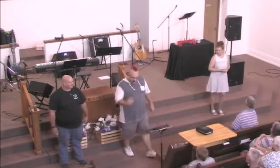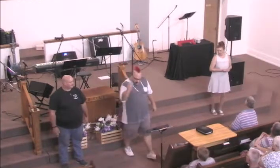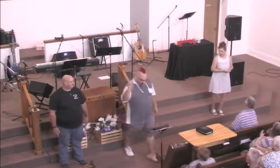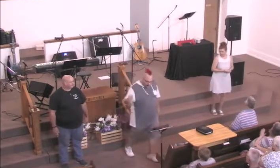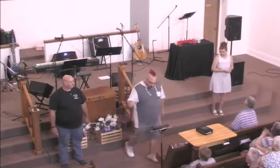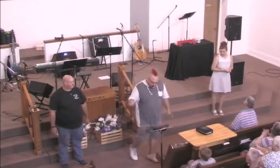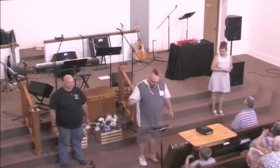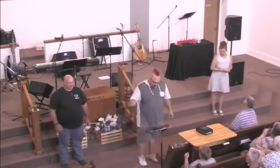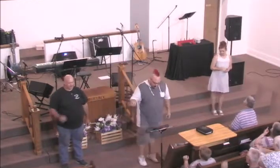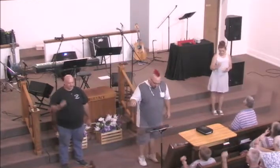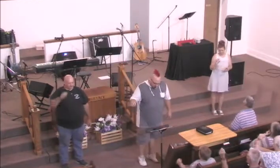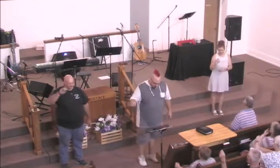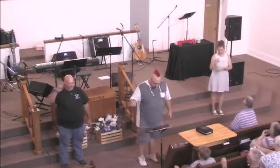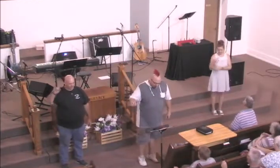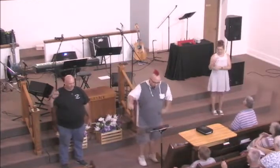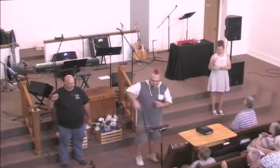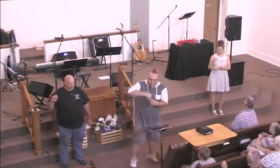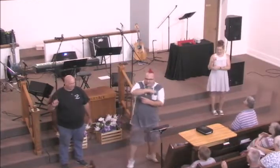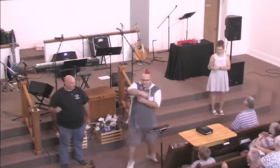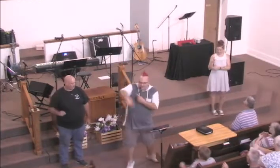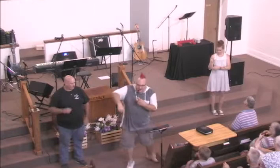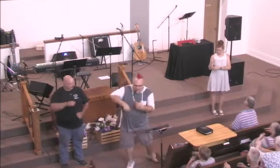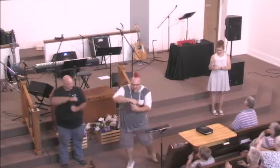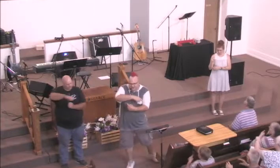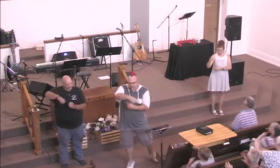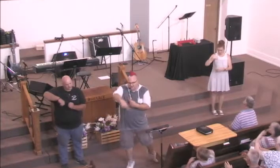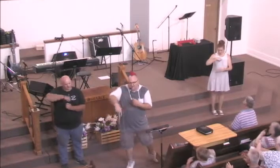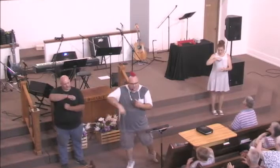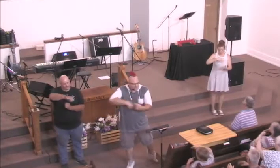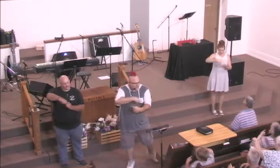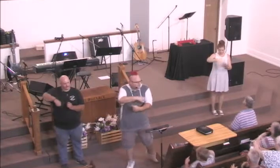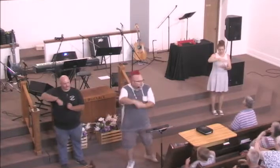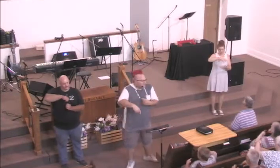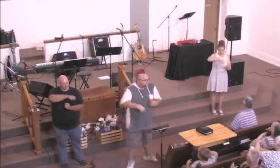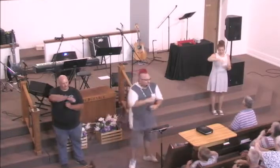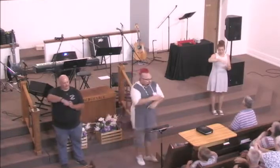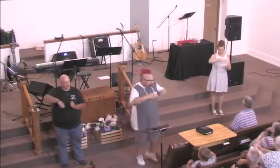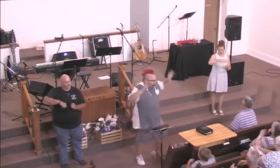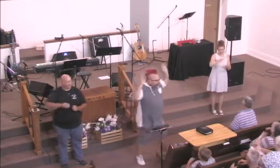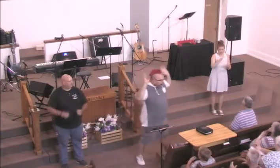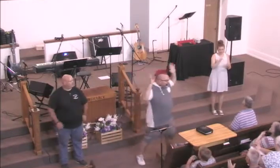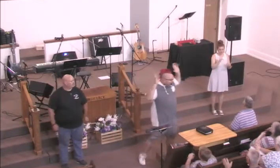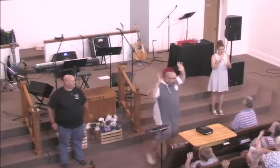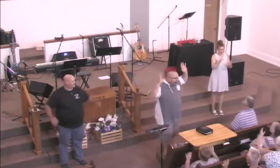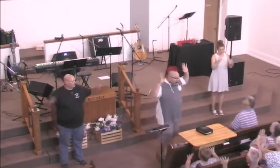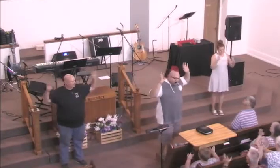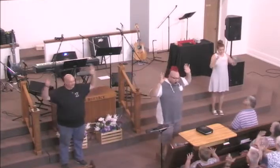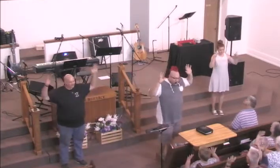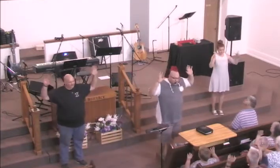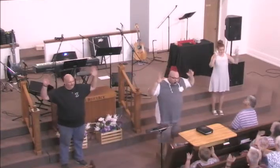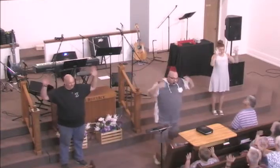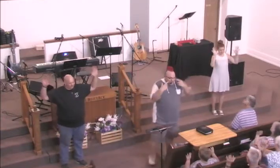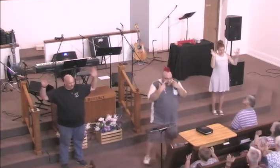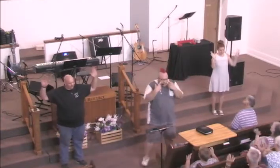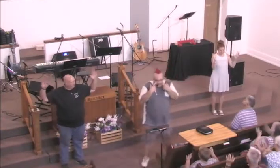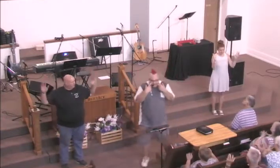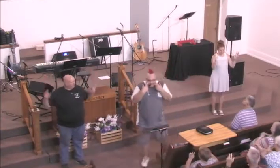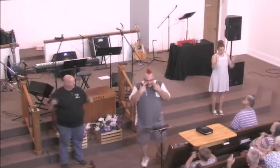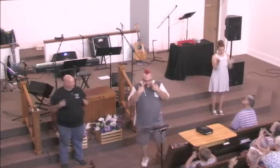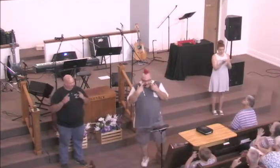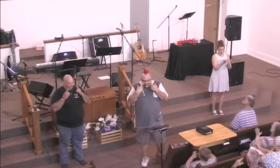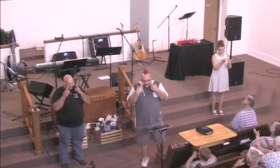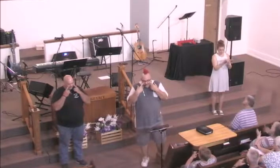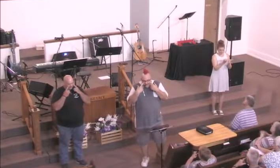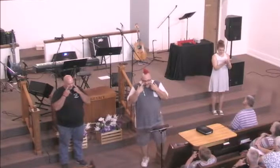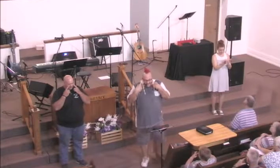Say, therefore, since we are surrounded by such a great cloud of